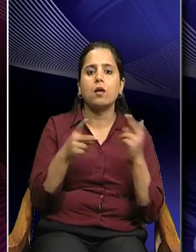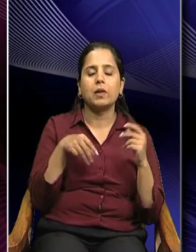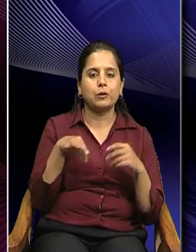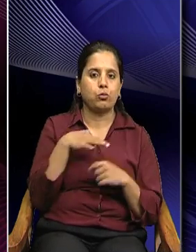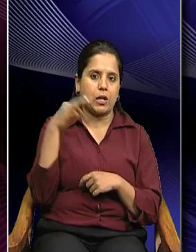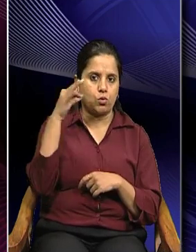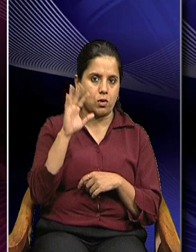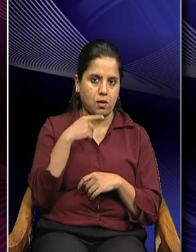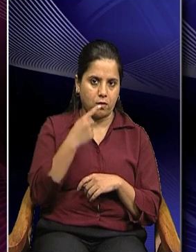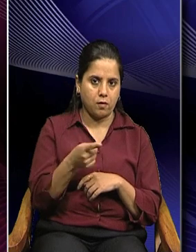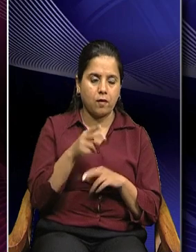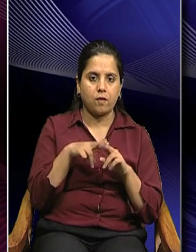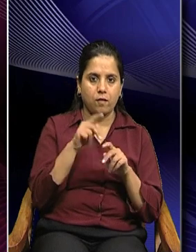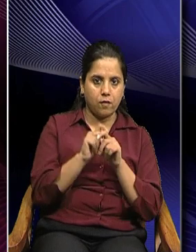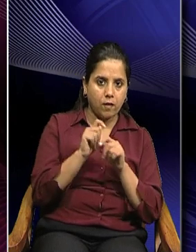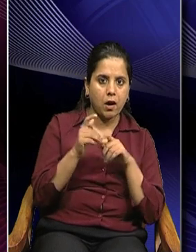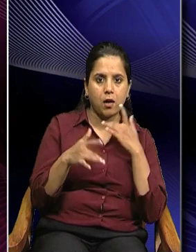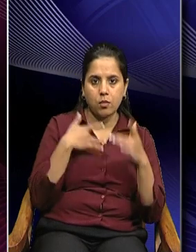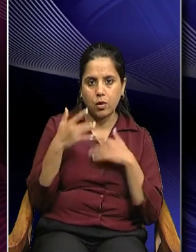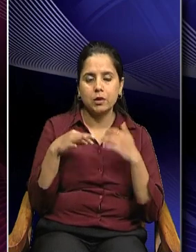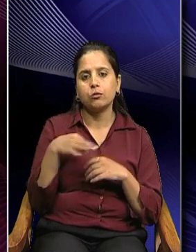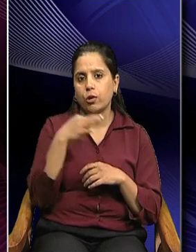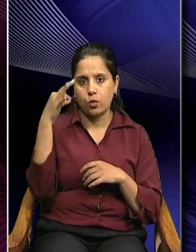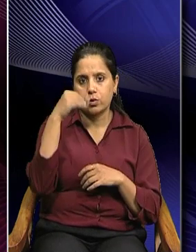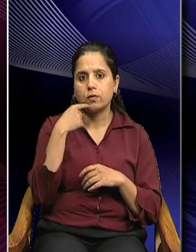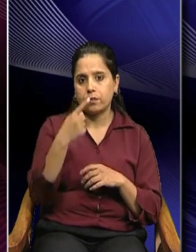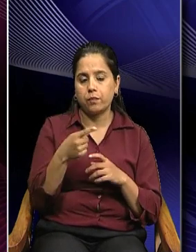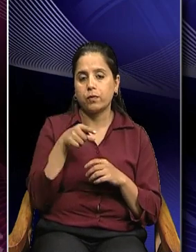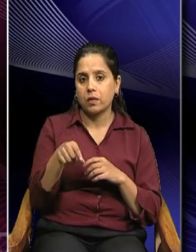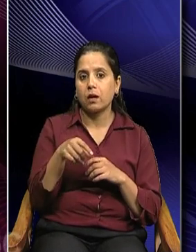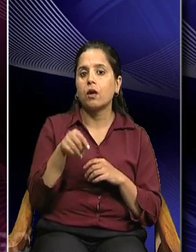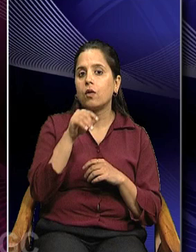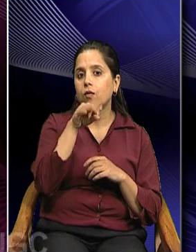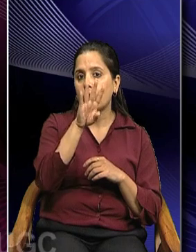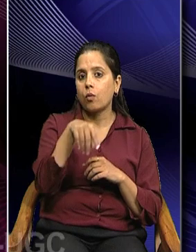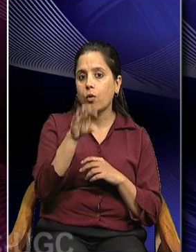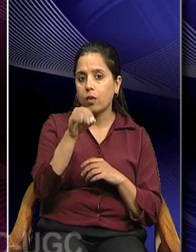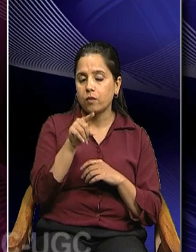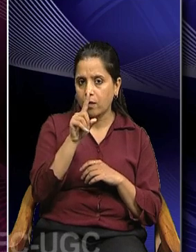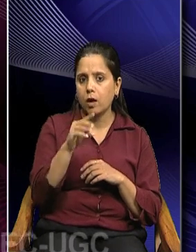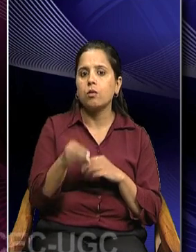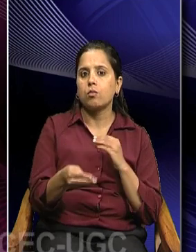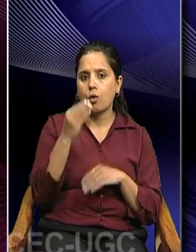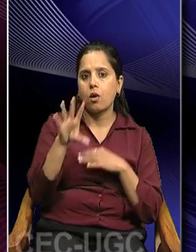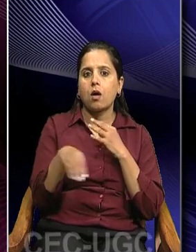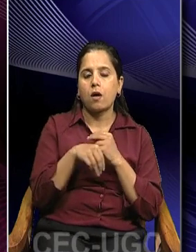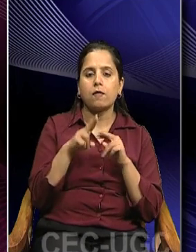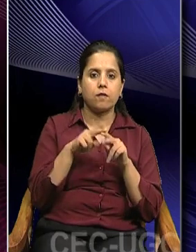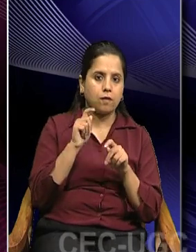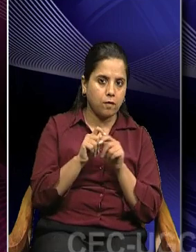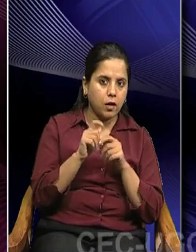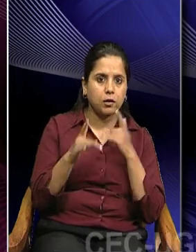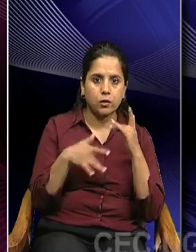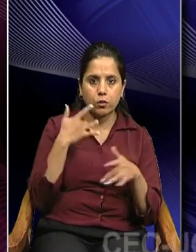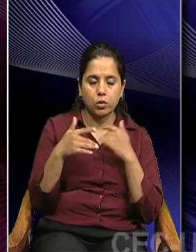spiritual, functional, emotional and spiritual. In marketing 4.0 one more factor was added, functional,